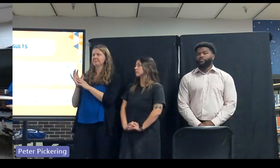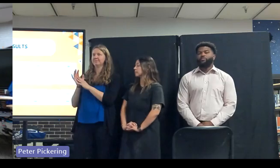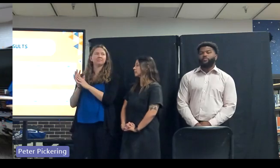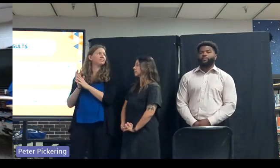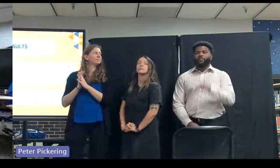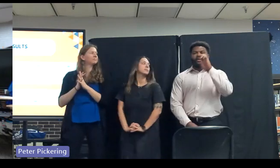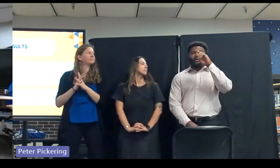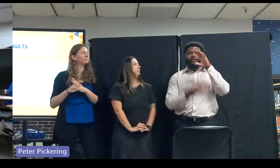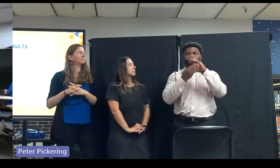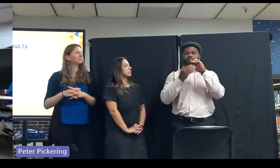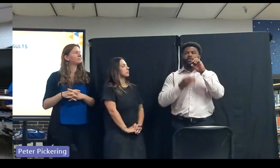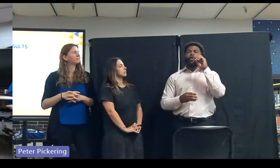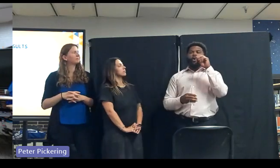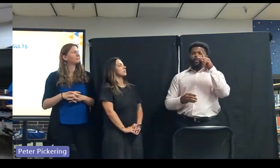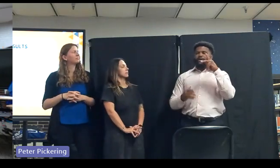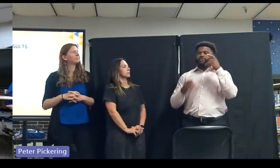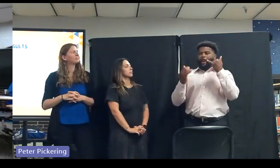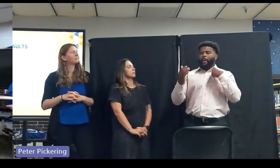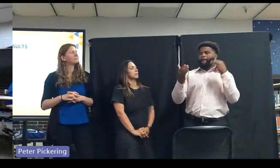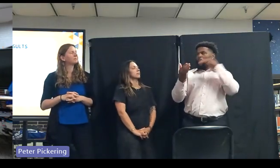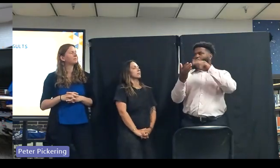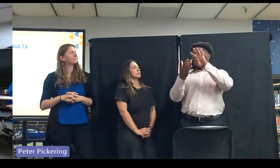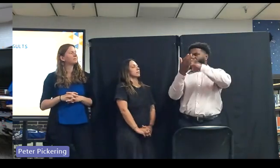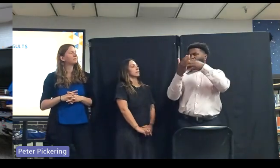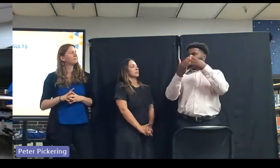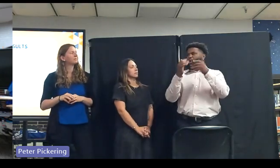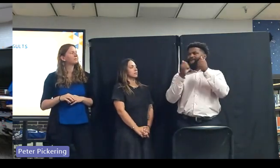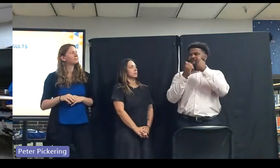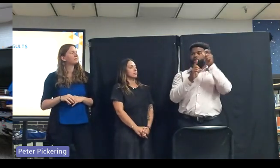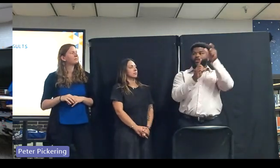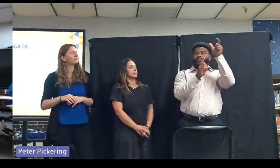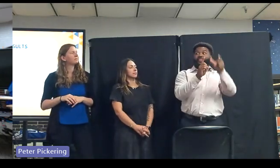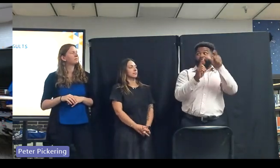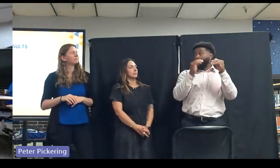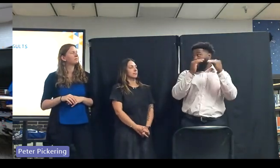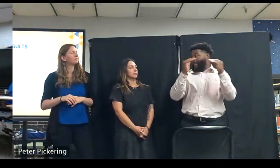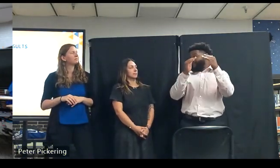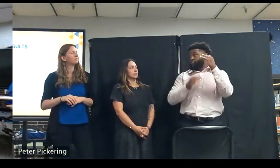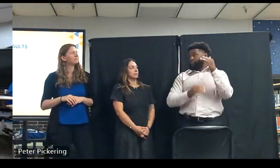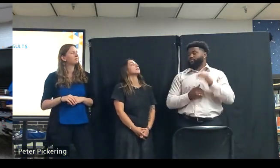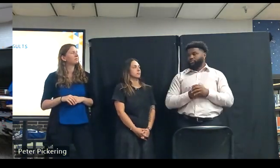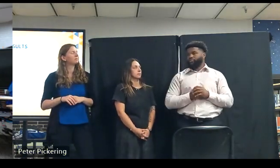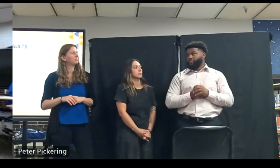Okay, so it goes back to the chart with the letter levels.